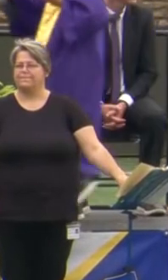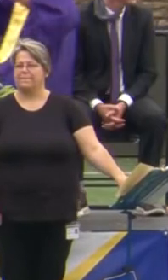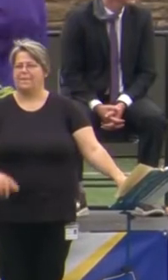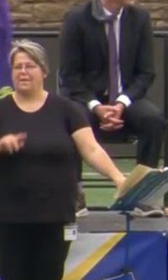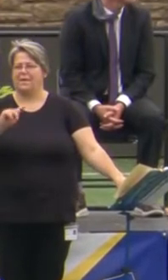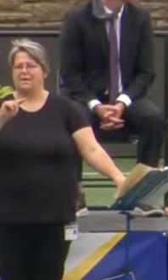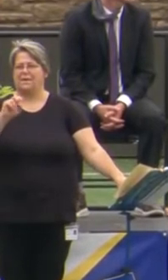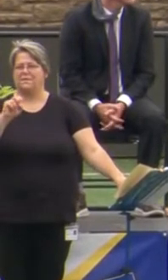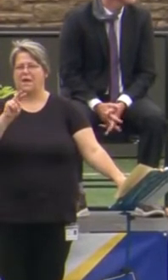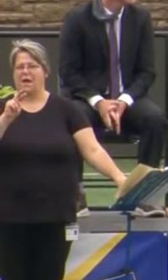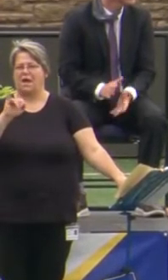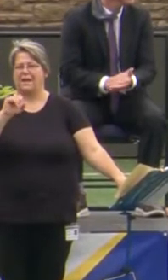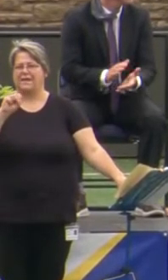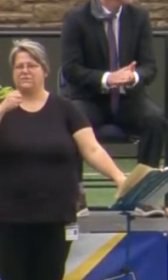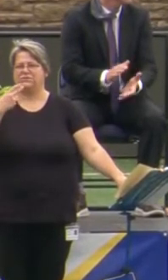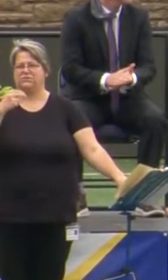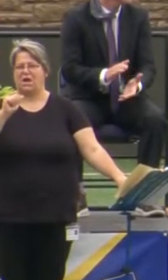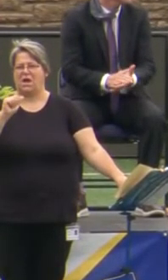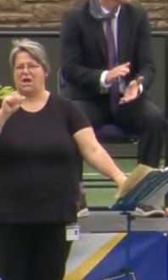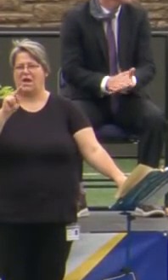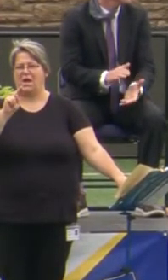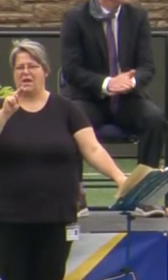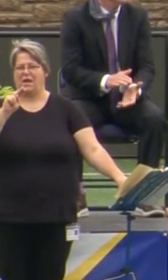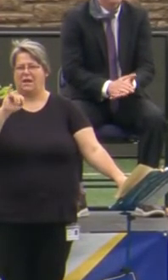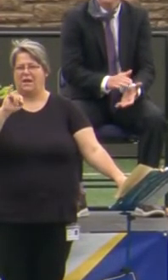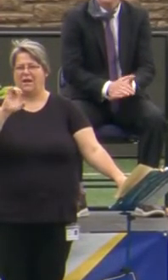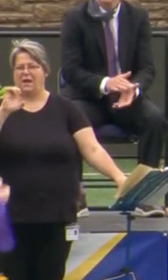Tanisha Nicholson.